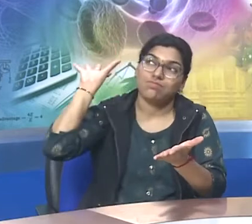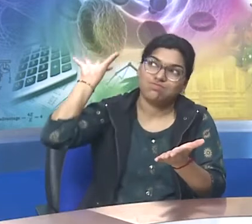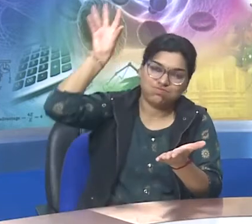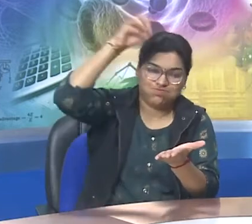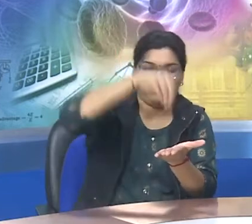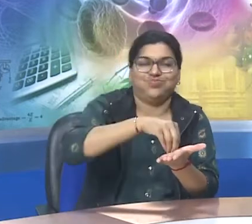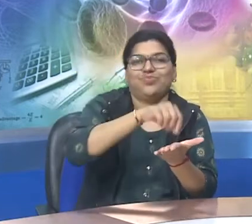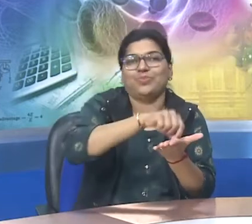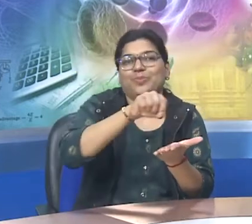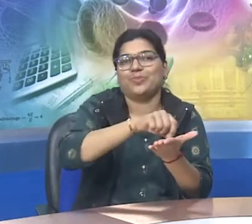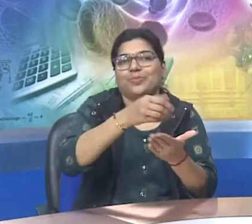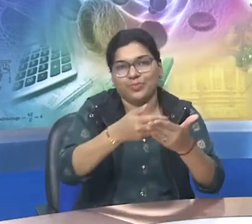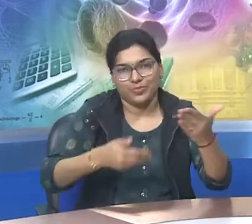the original things.